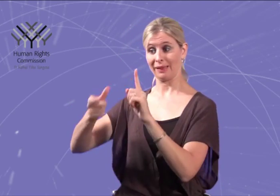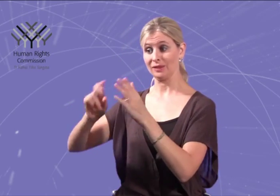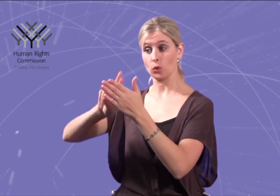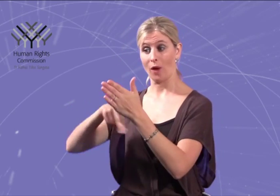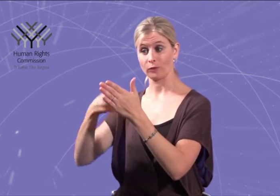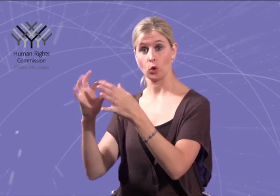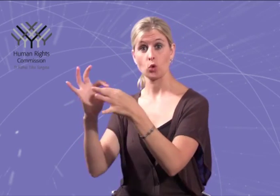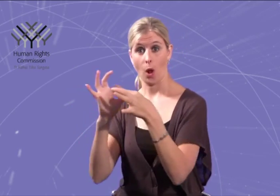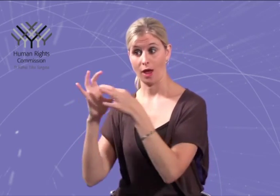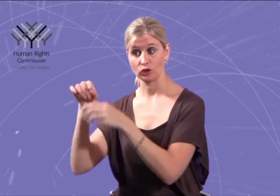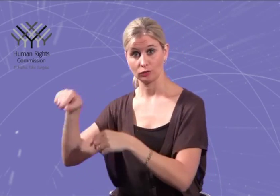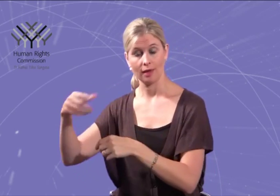Coalition.